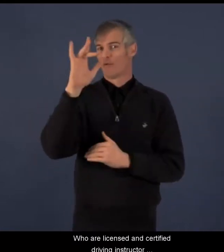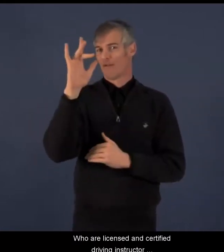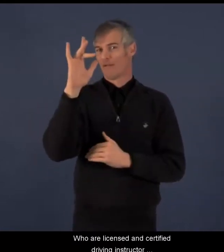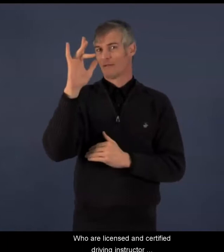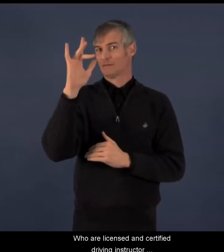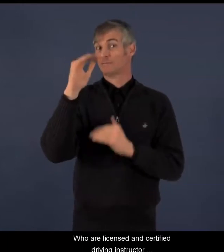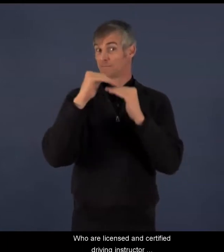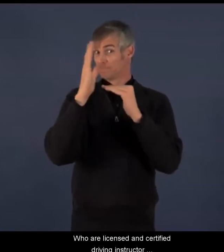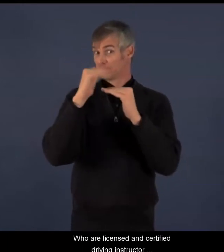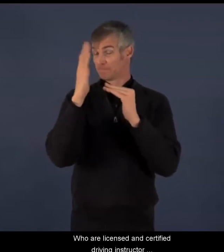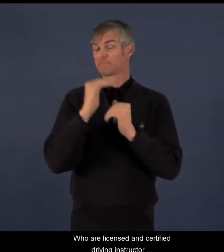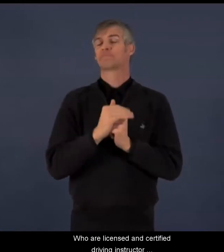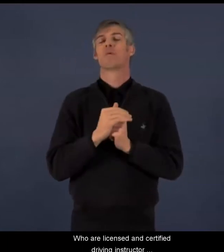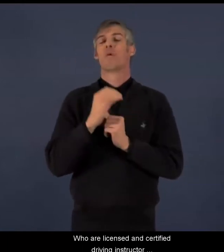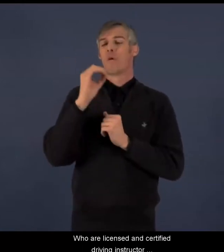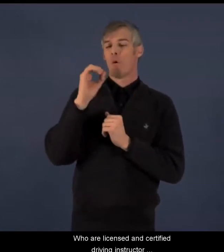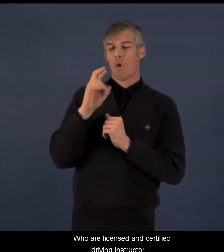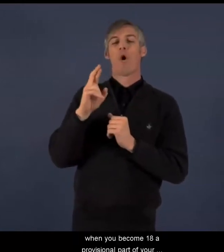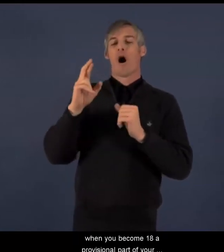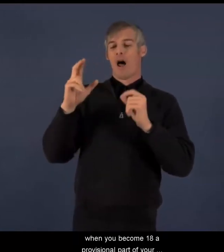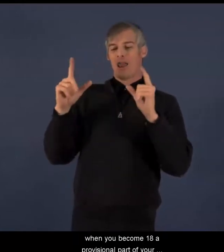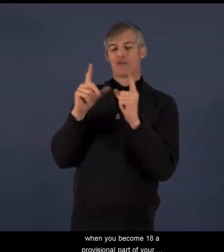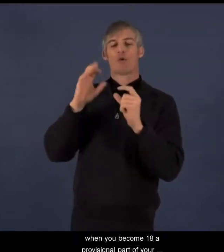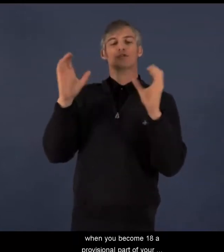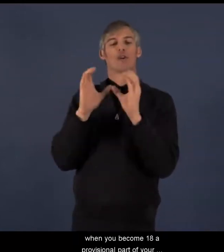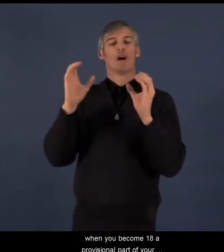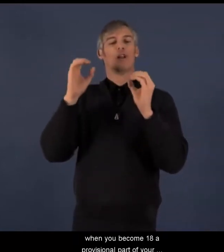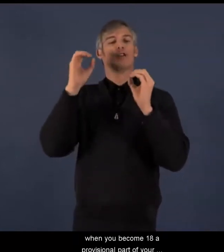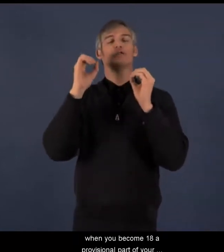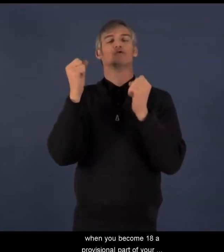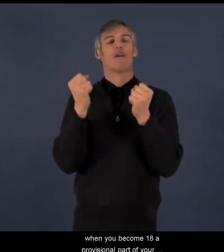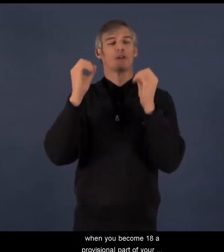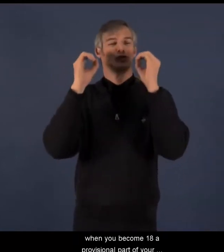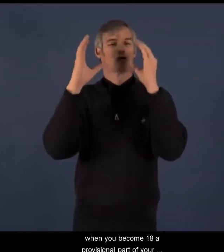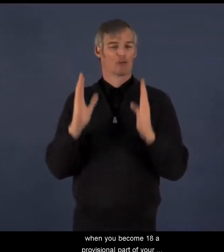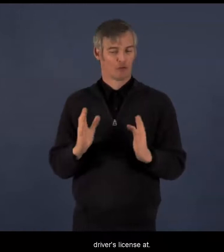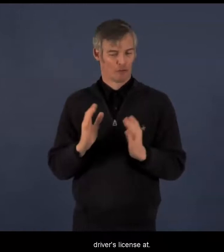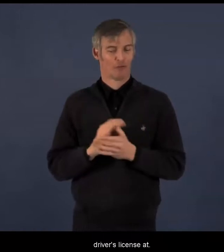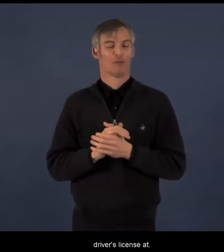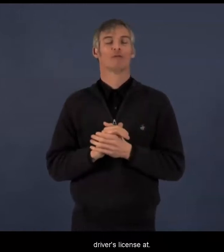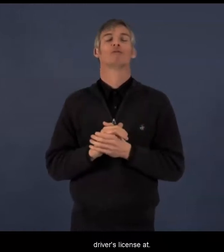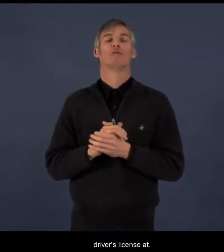and certified driving instructor. When you become 18, the provisional part of your driver's license ends.